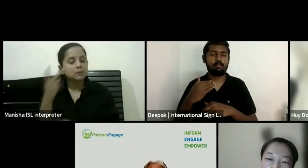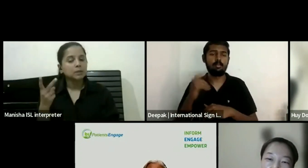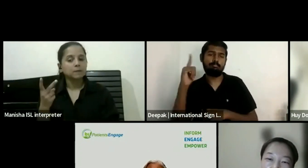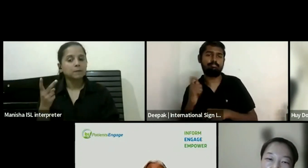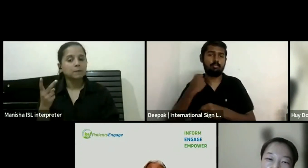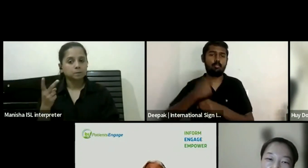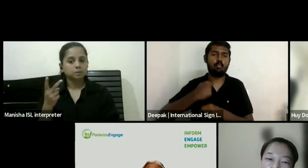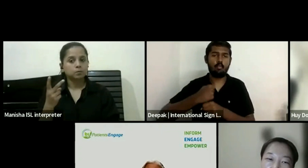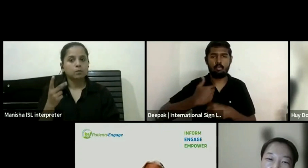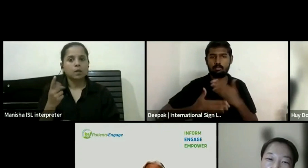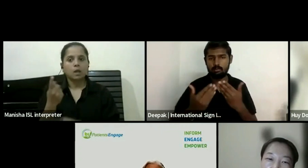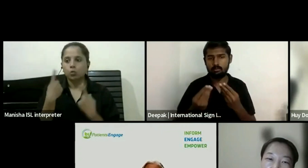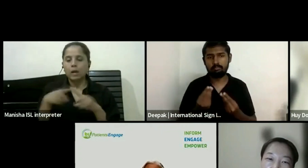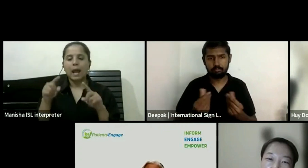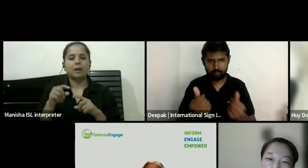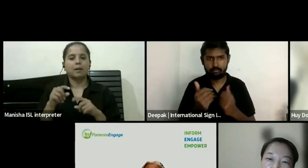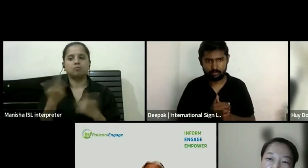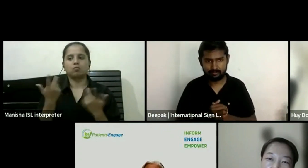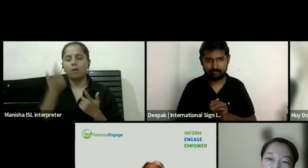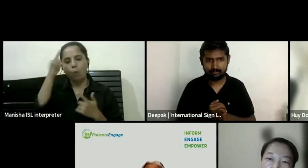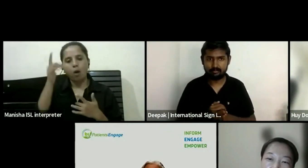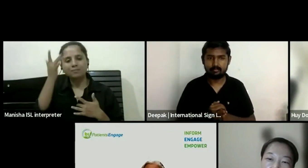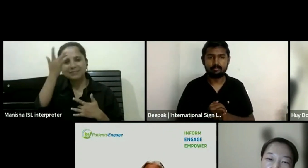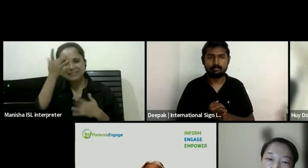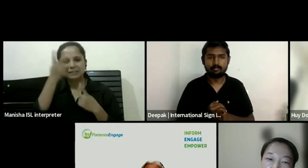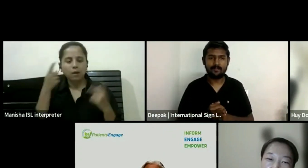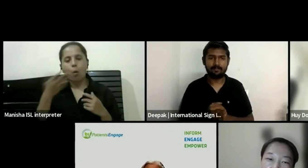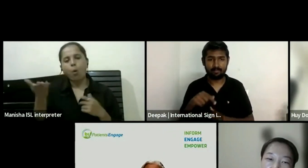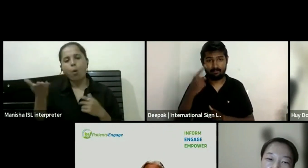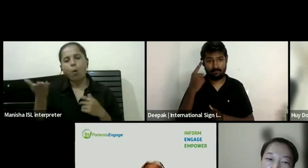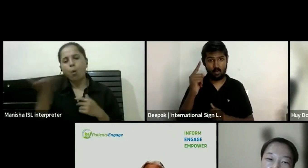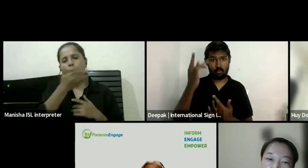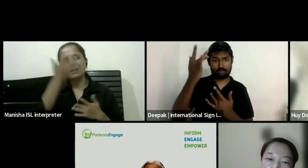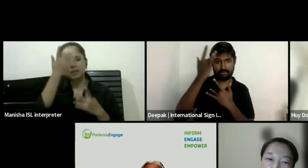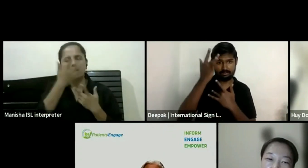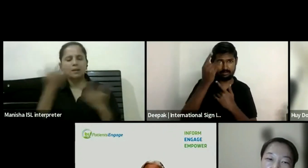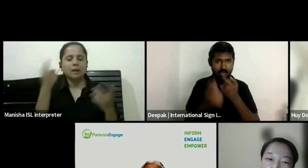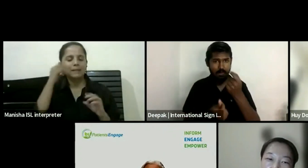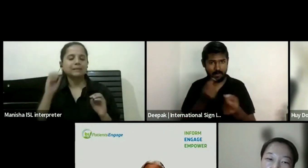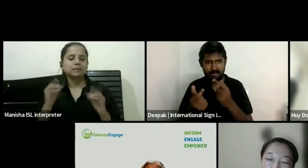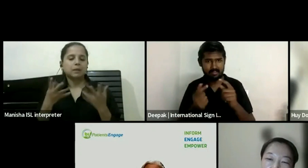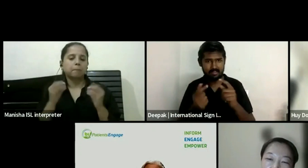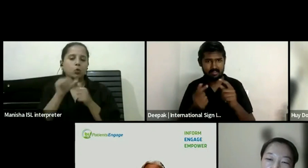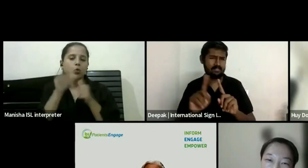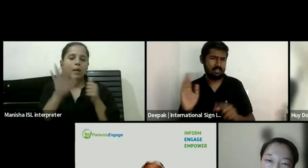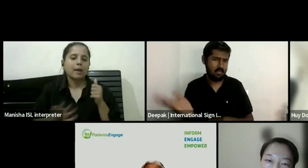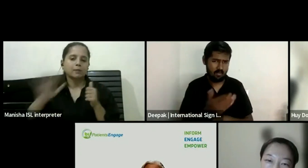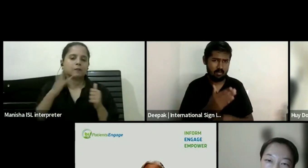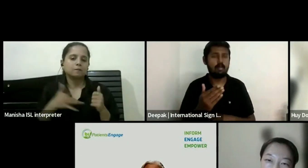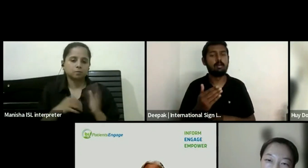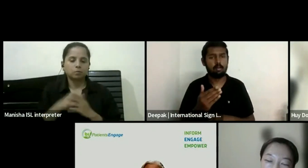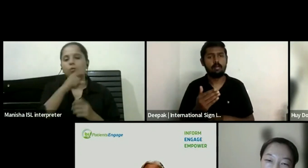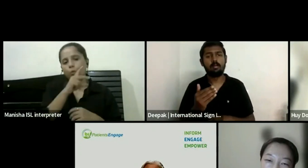approved cure for our patients all across the Asian, at least to start with in the Asian region. Thanks,